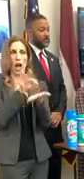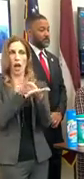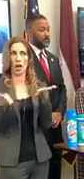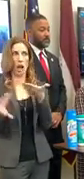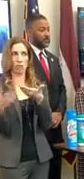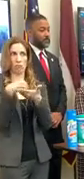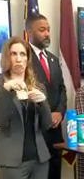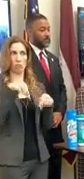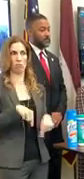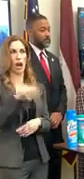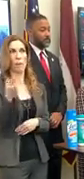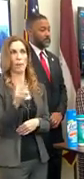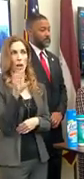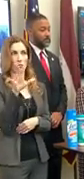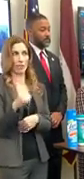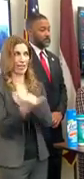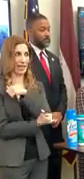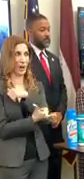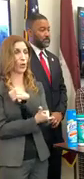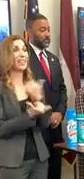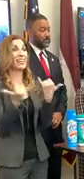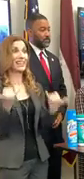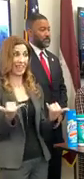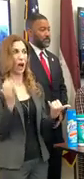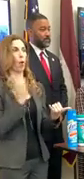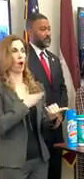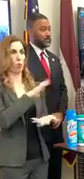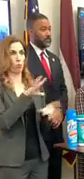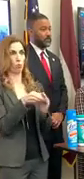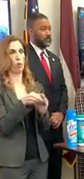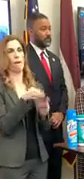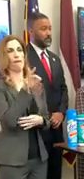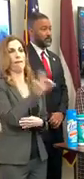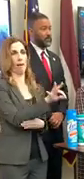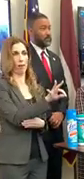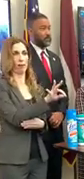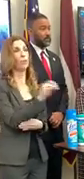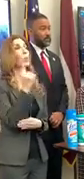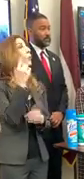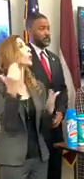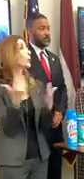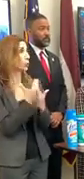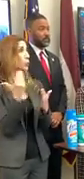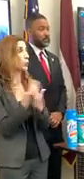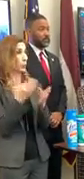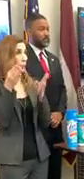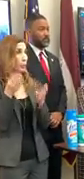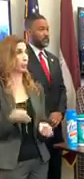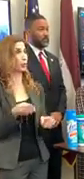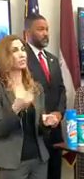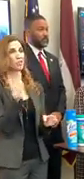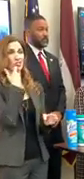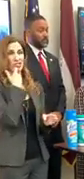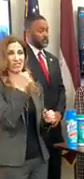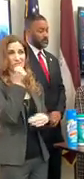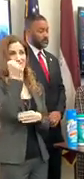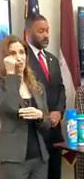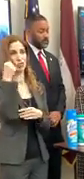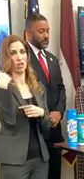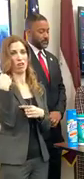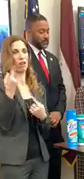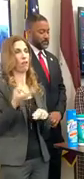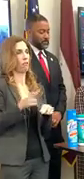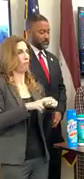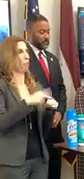Montgomery County. So our count is at 9. We have one new Montgomery County resident from yesterday to